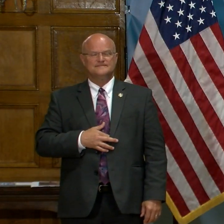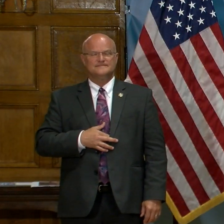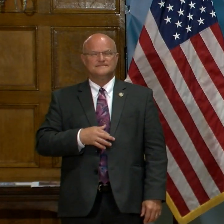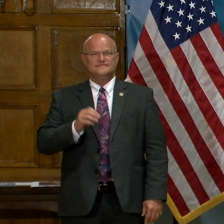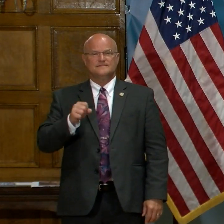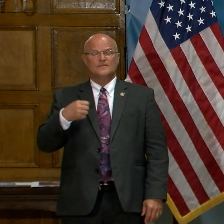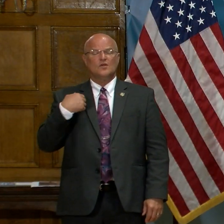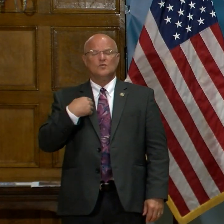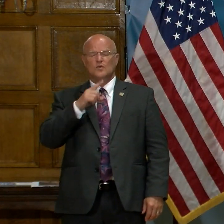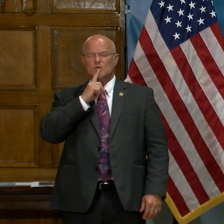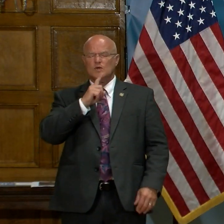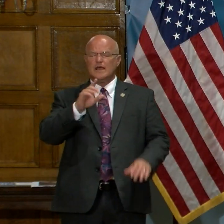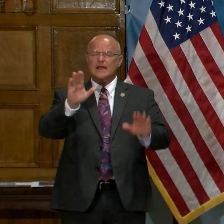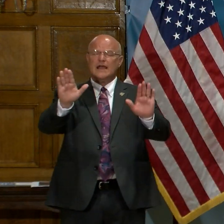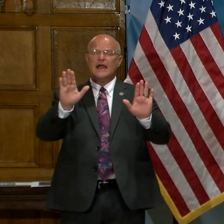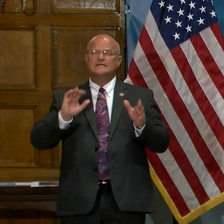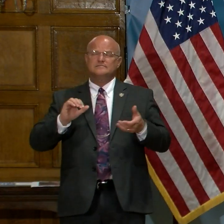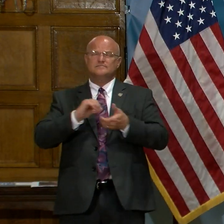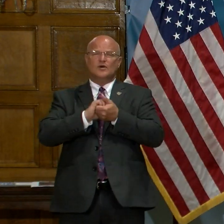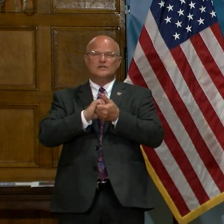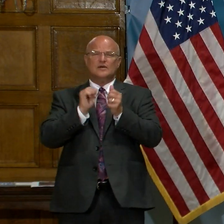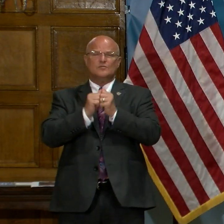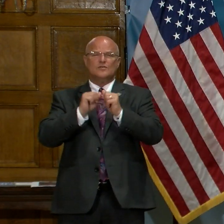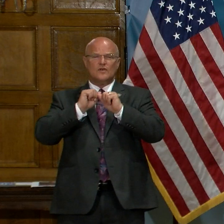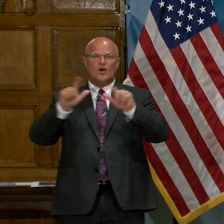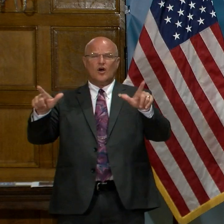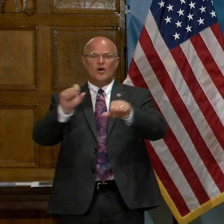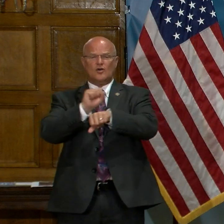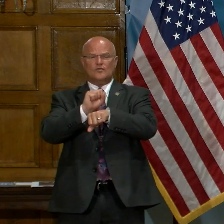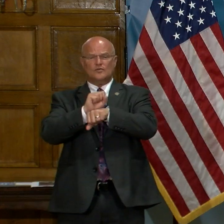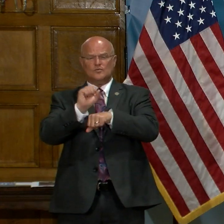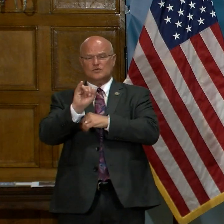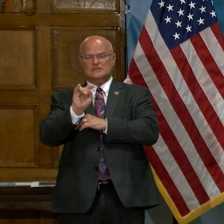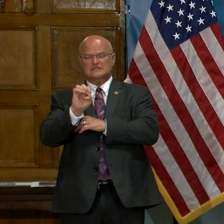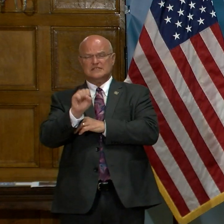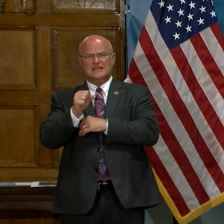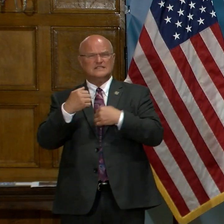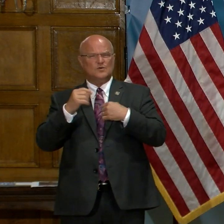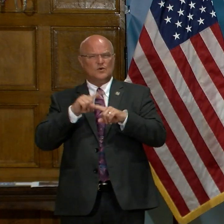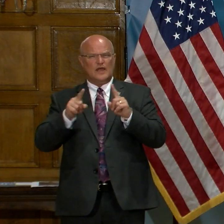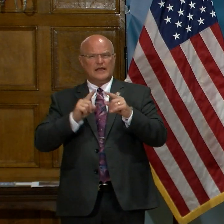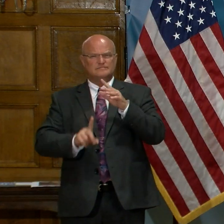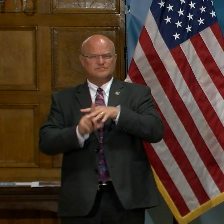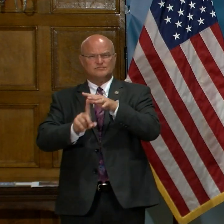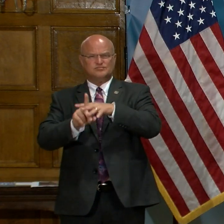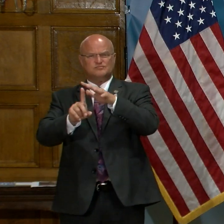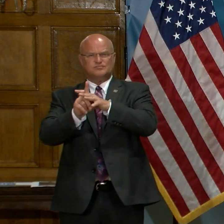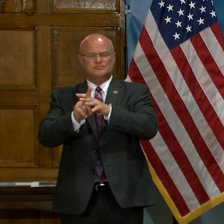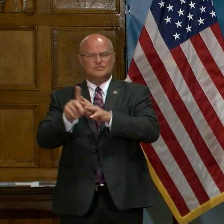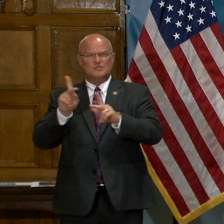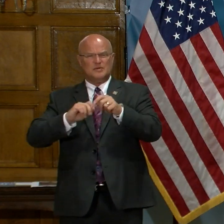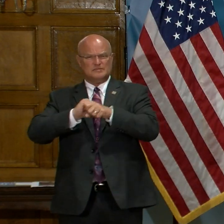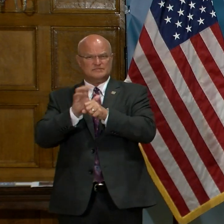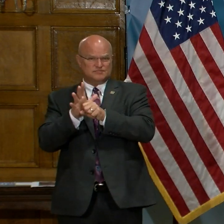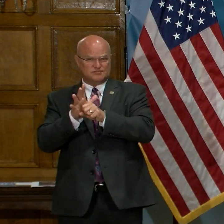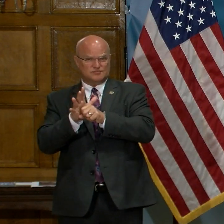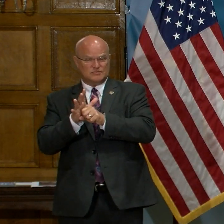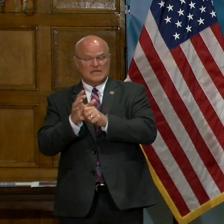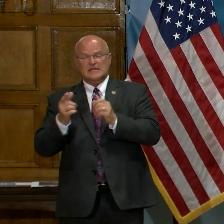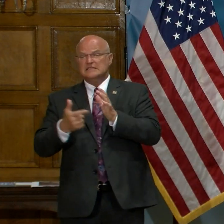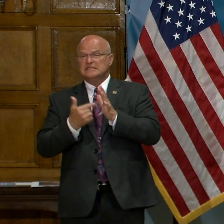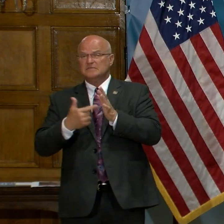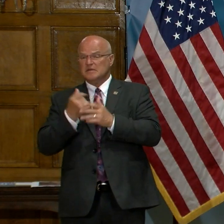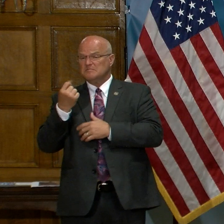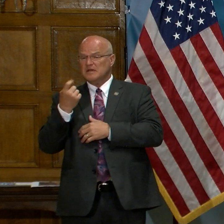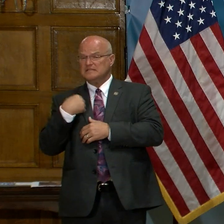Yes. We've really had excellent partnership with all of our work sites where we've had clusters, and in some cases it makes sense to come